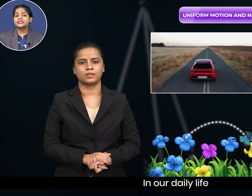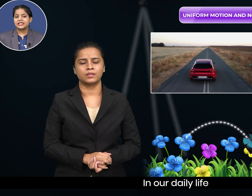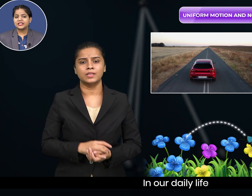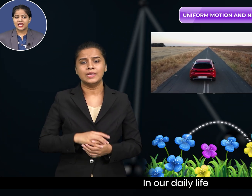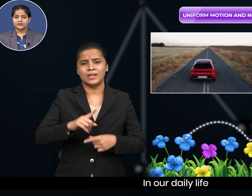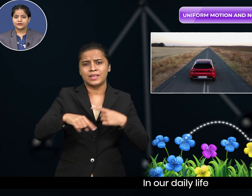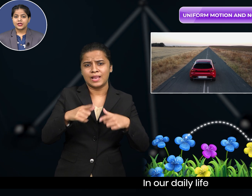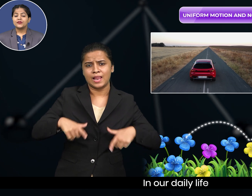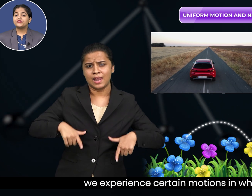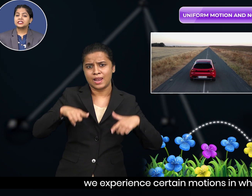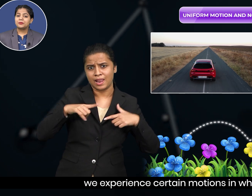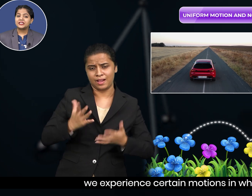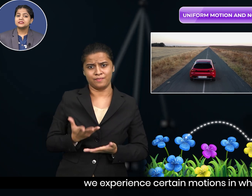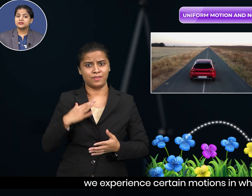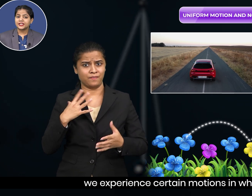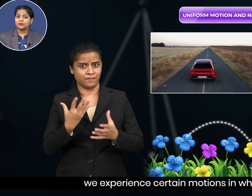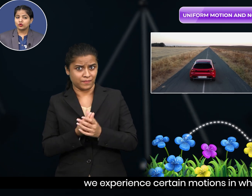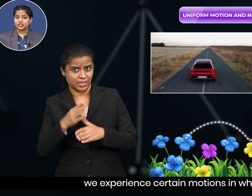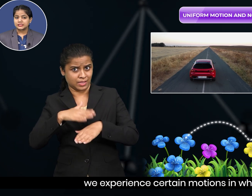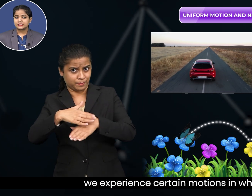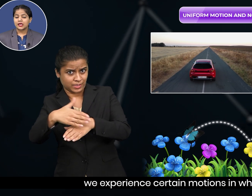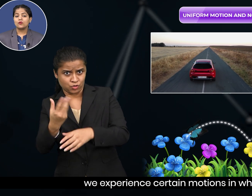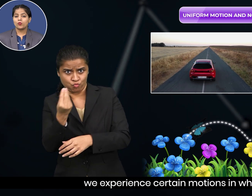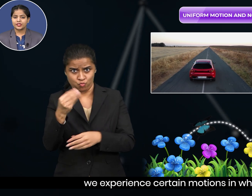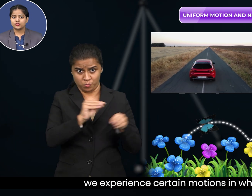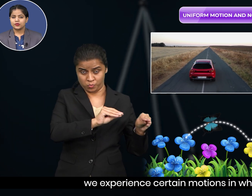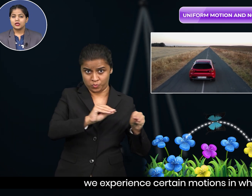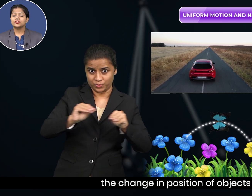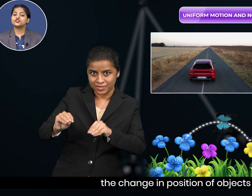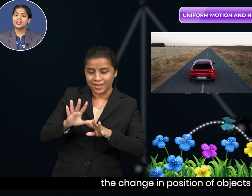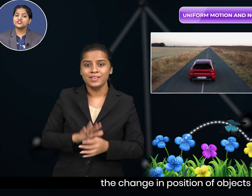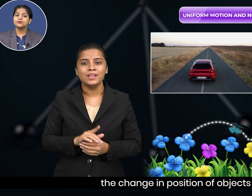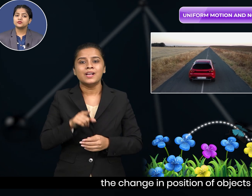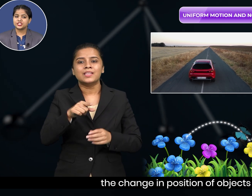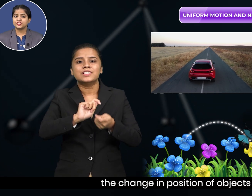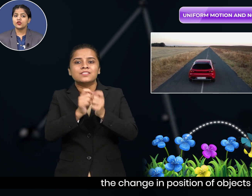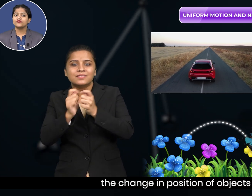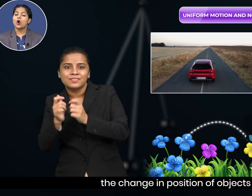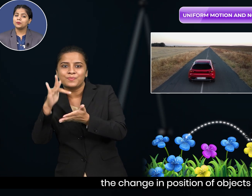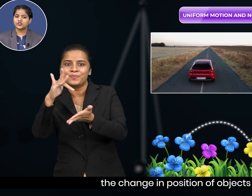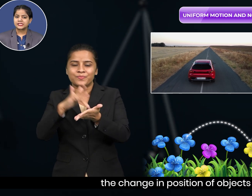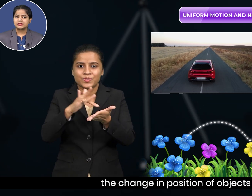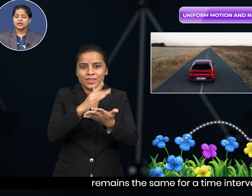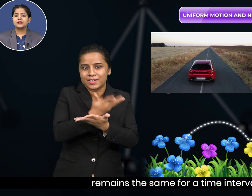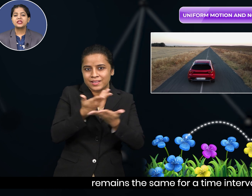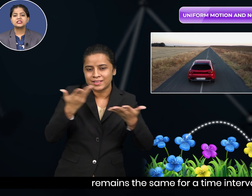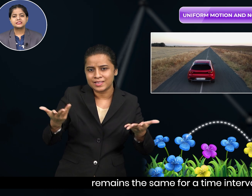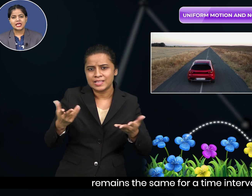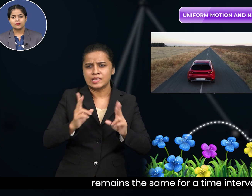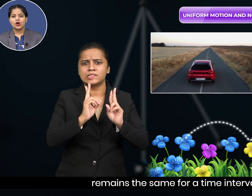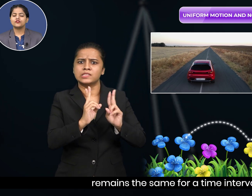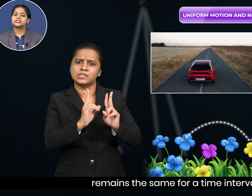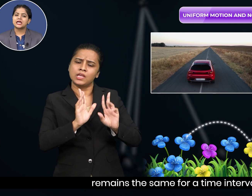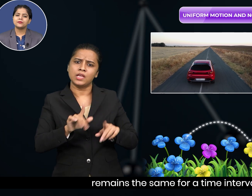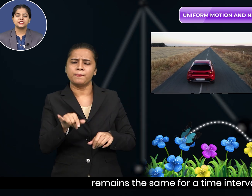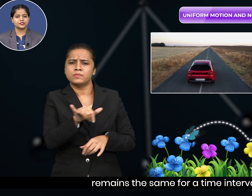In our daily life, we experience certain motions in which the change in position of objects remain the